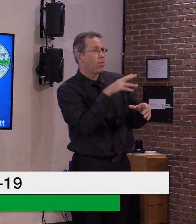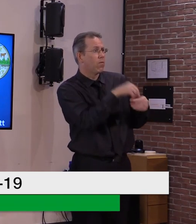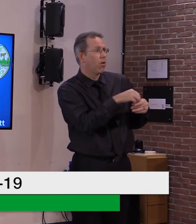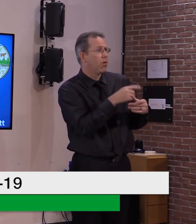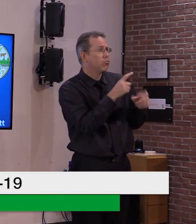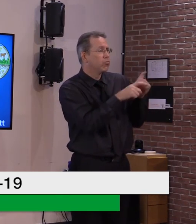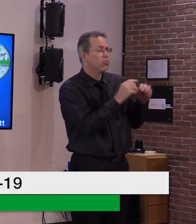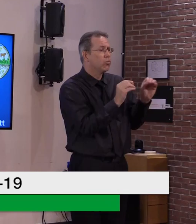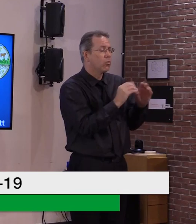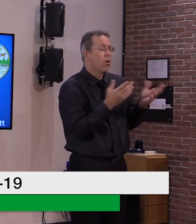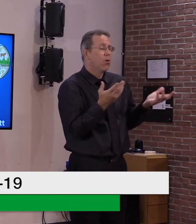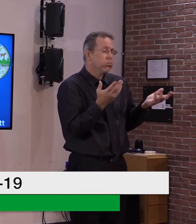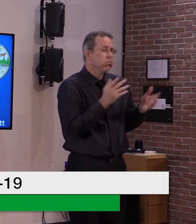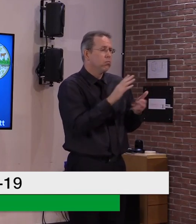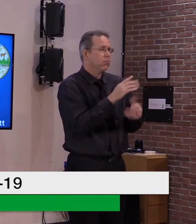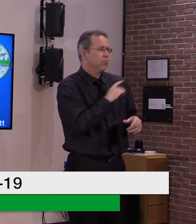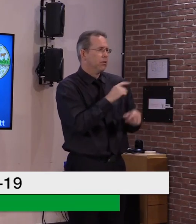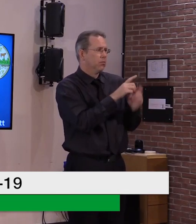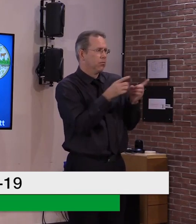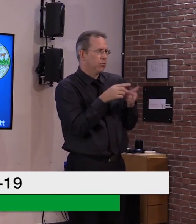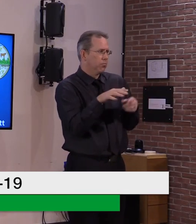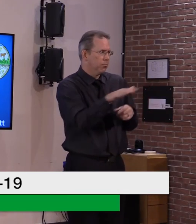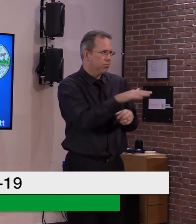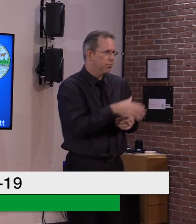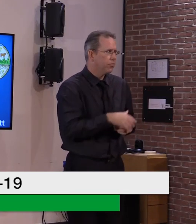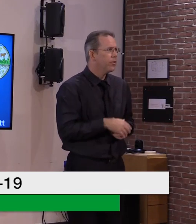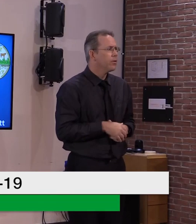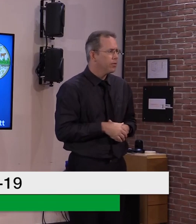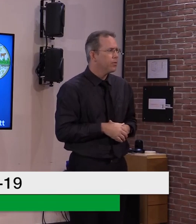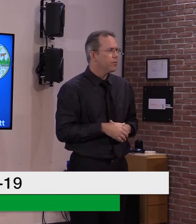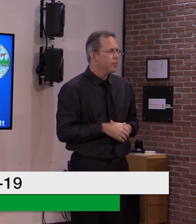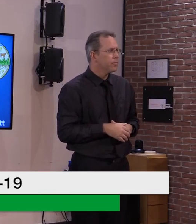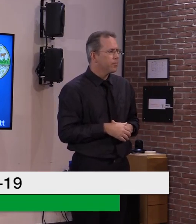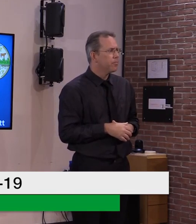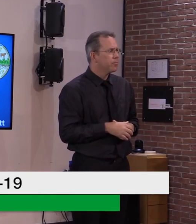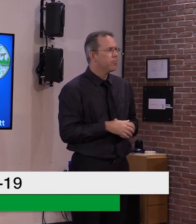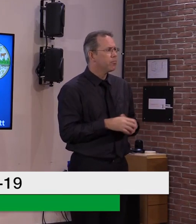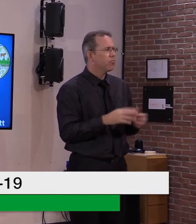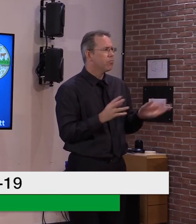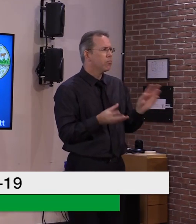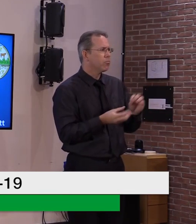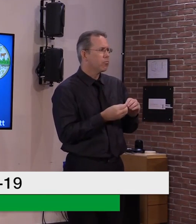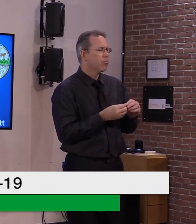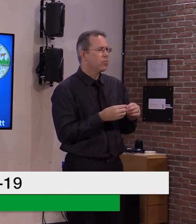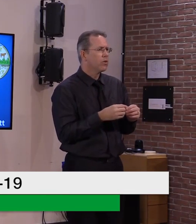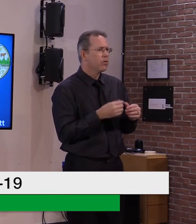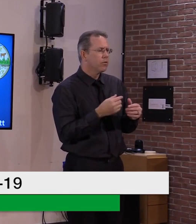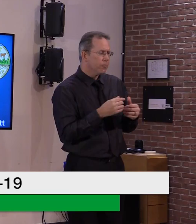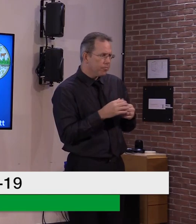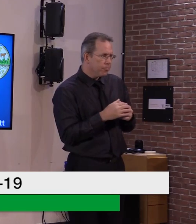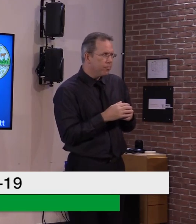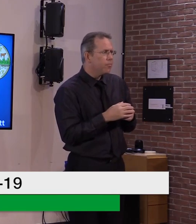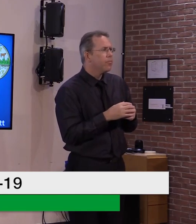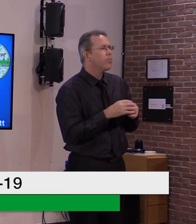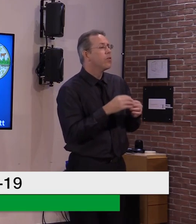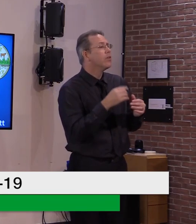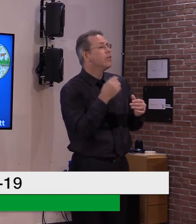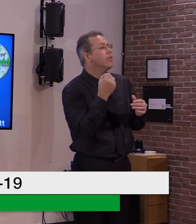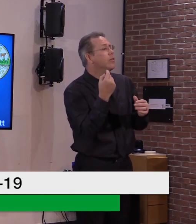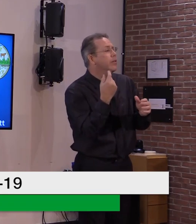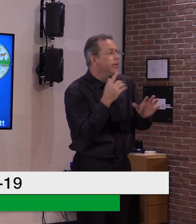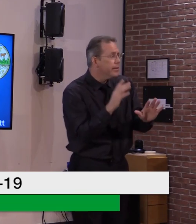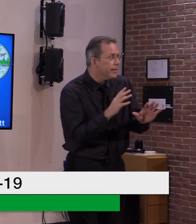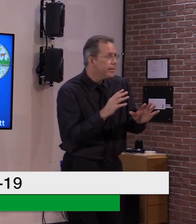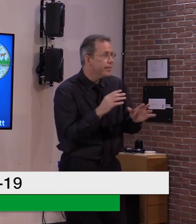those so far and the numbers of notable non-compliant still haven't risen above 11 total